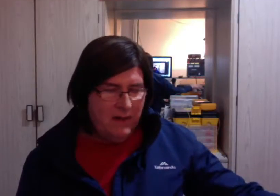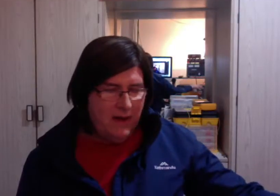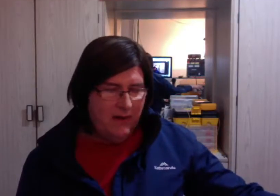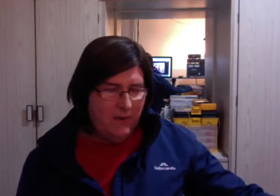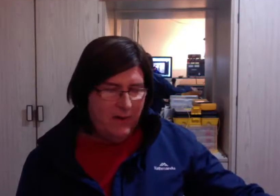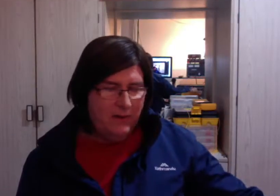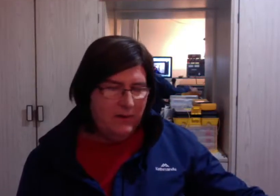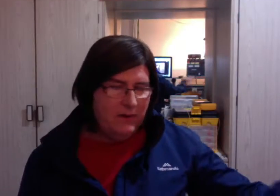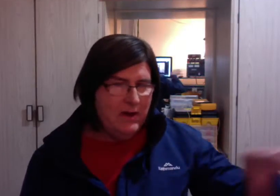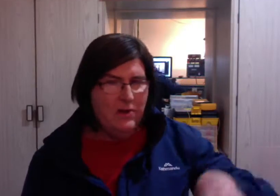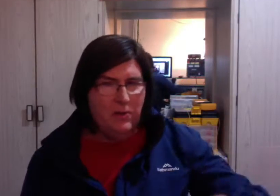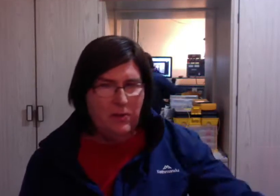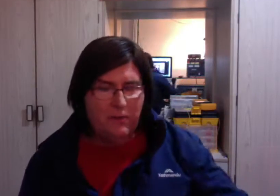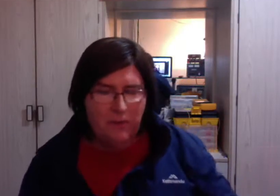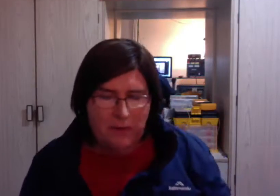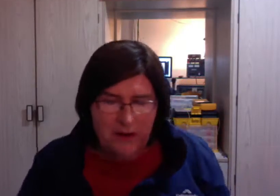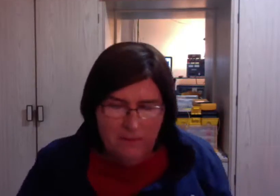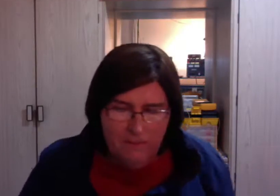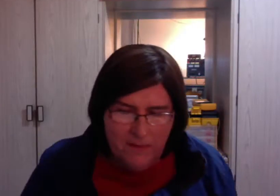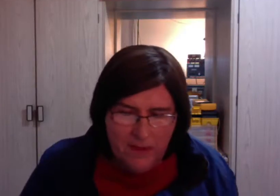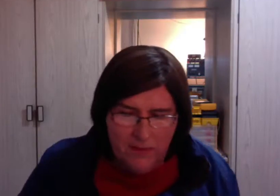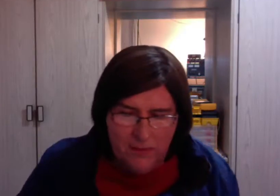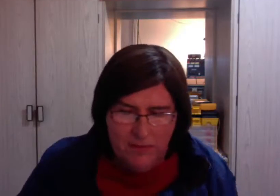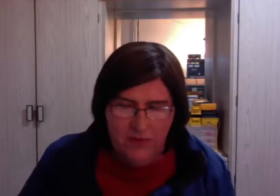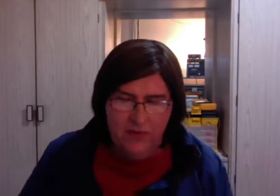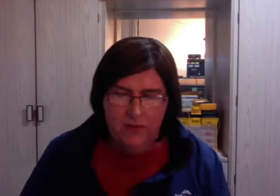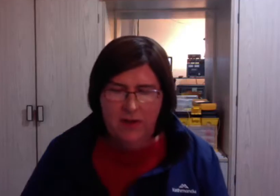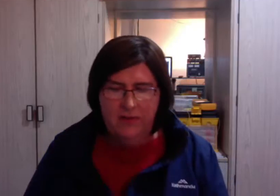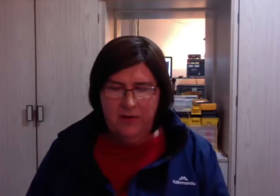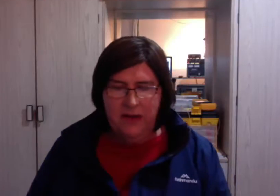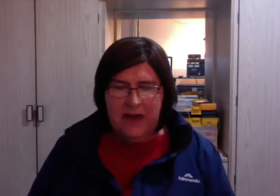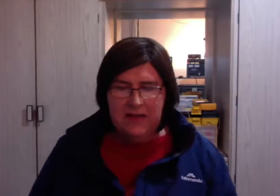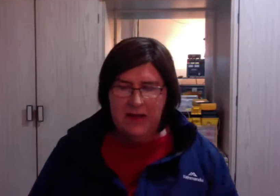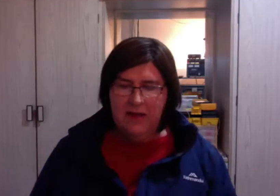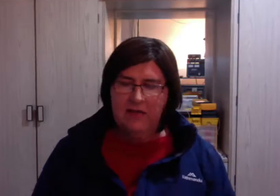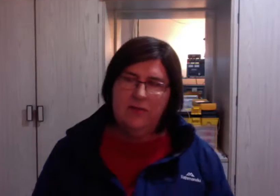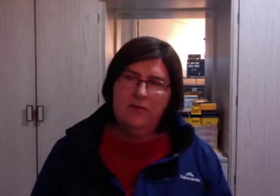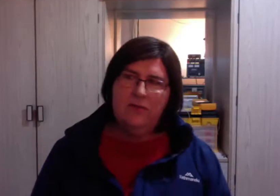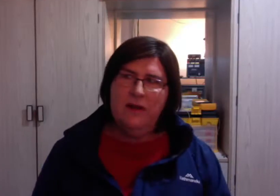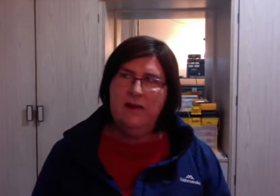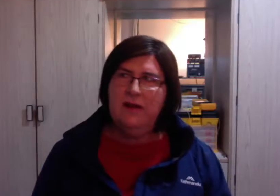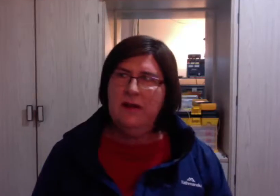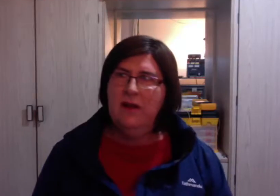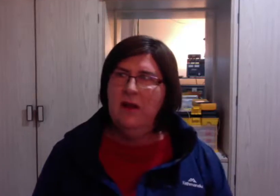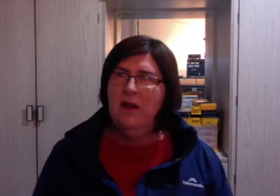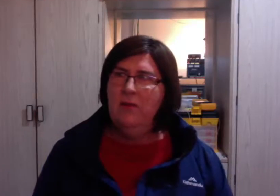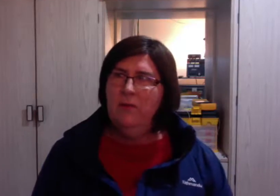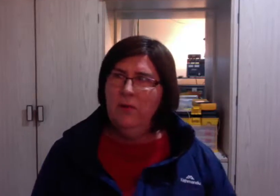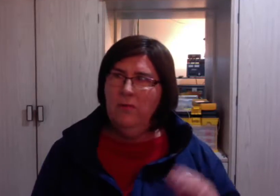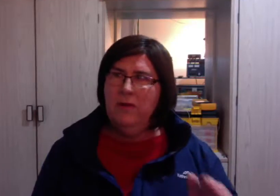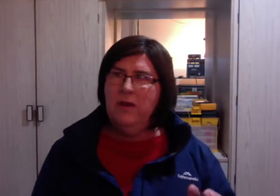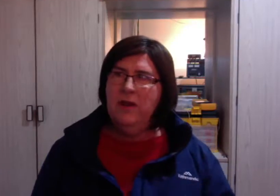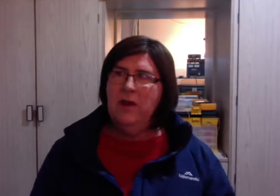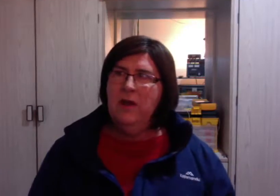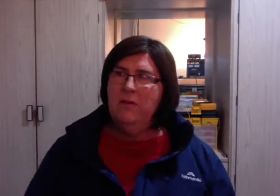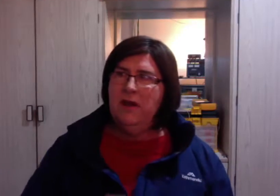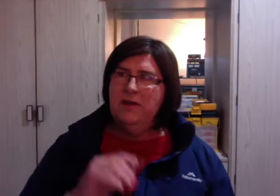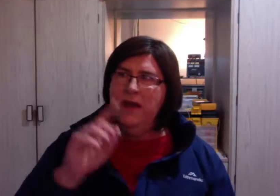Alice Springs, and we greet you all for the women's tour. So 8 days traveling, all women. We go down